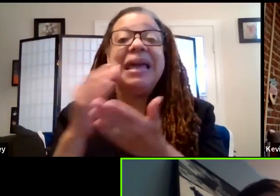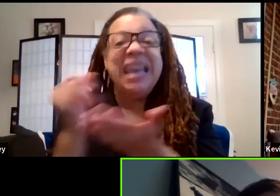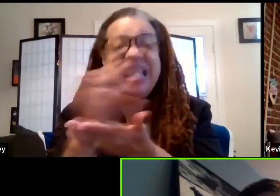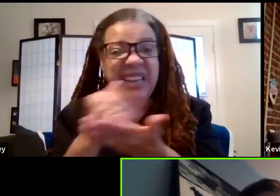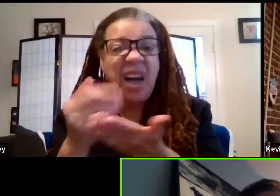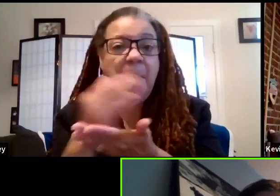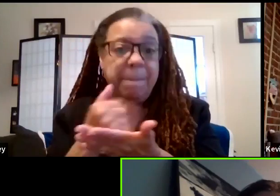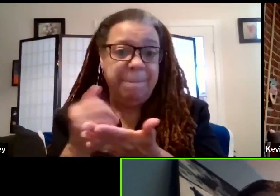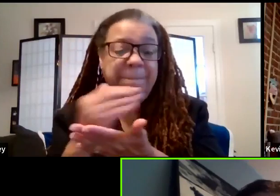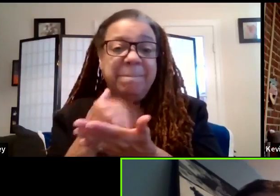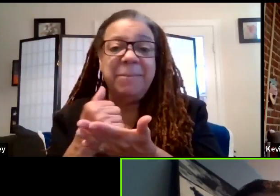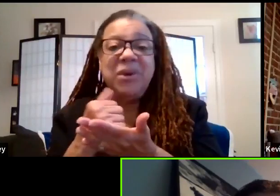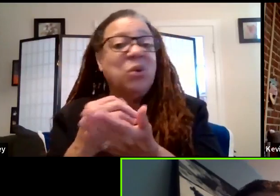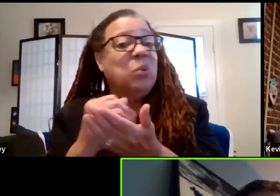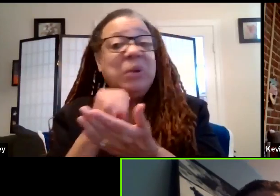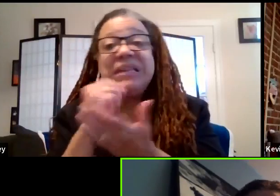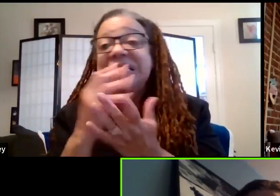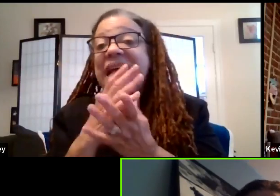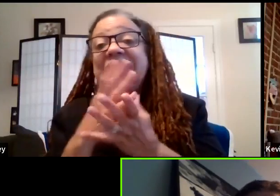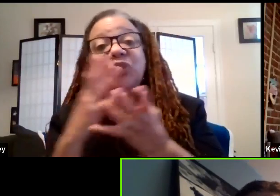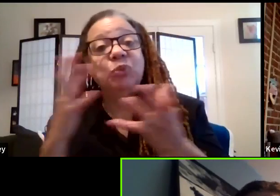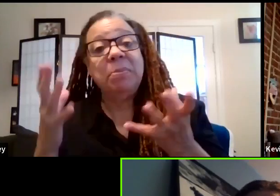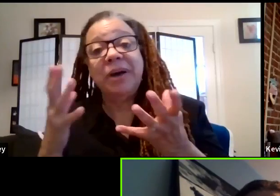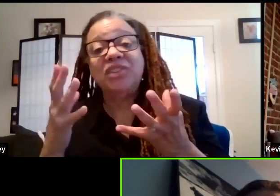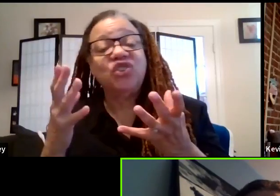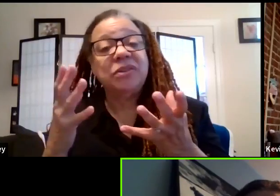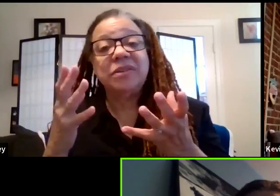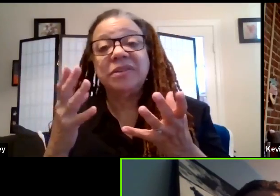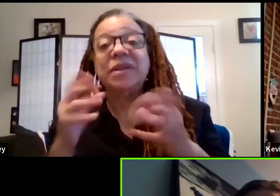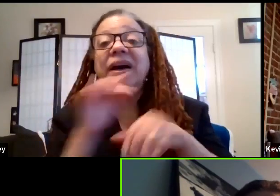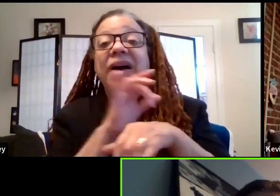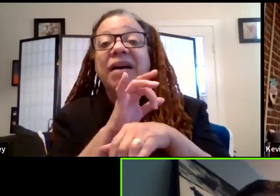where there's not as much connectivity available.